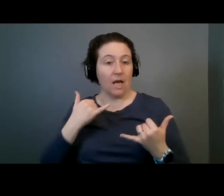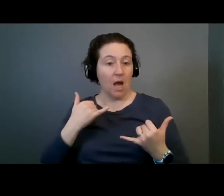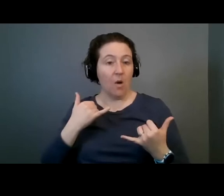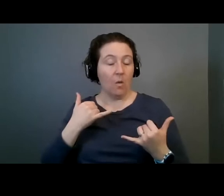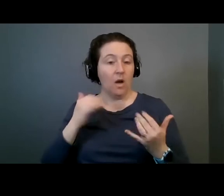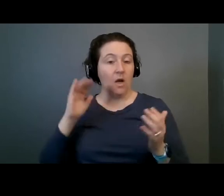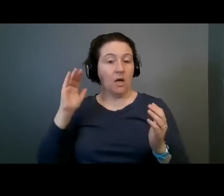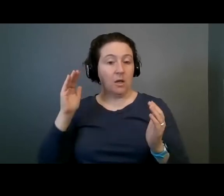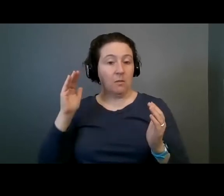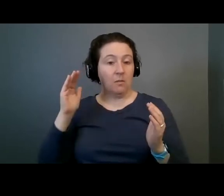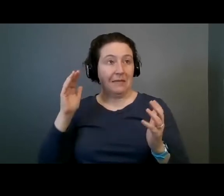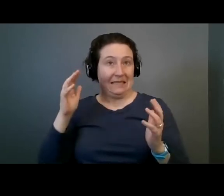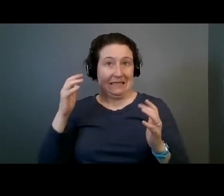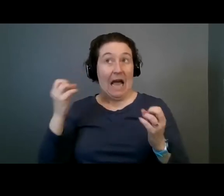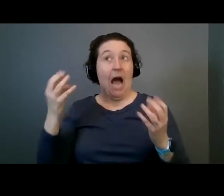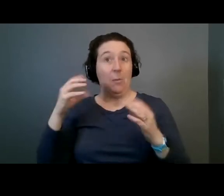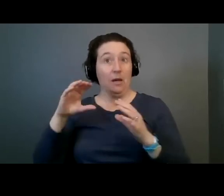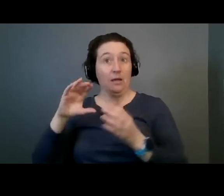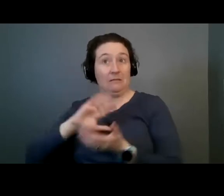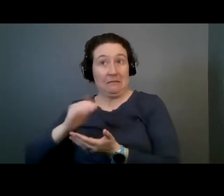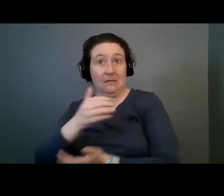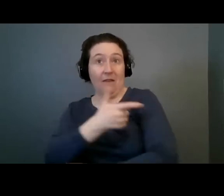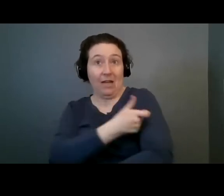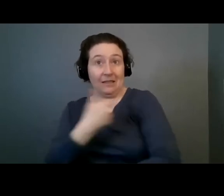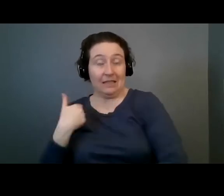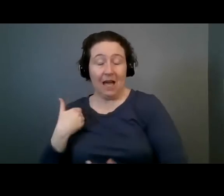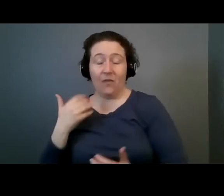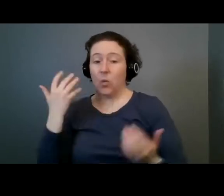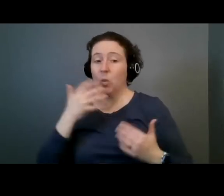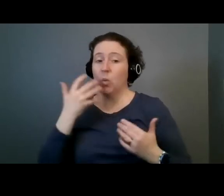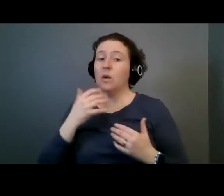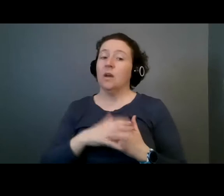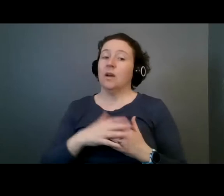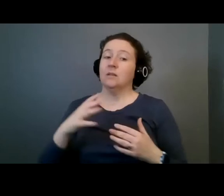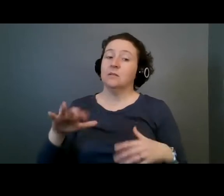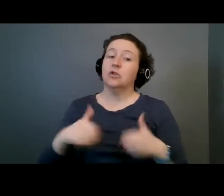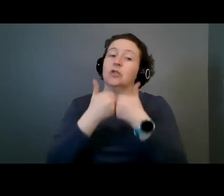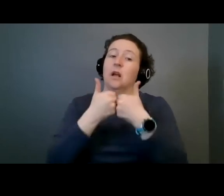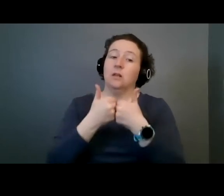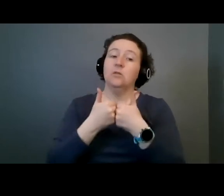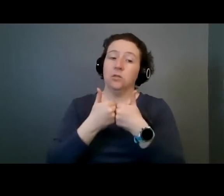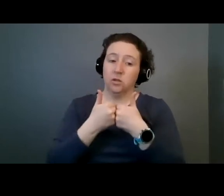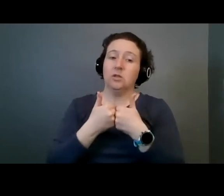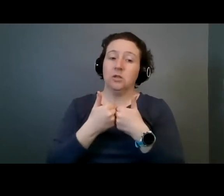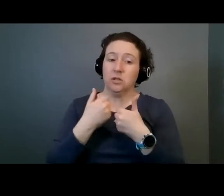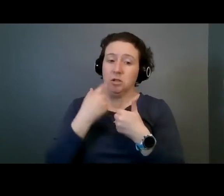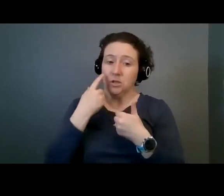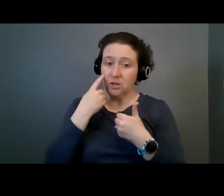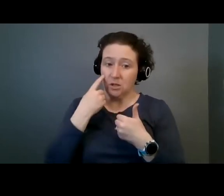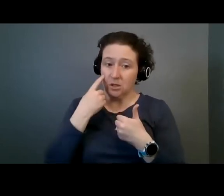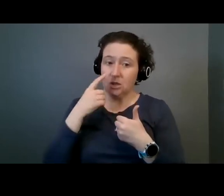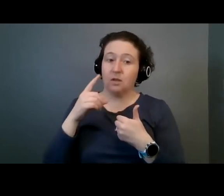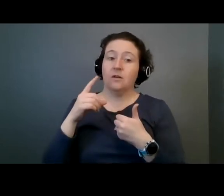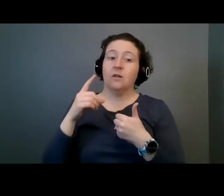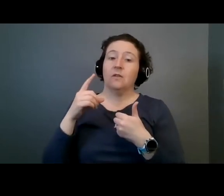than we have vaccine. And so that does become a little bit more difficult again to get those all important